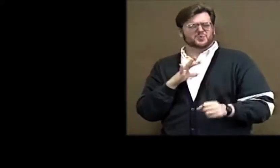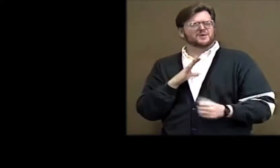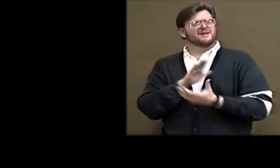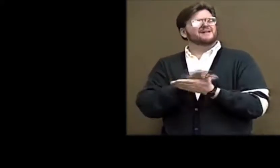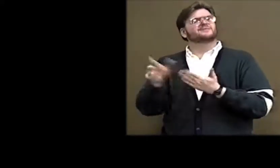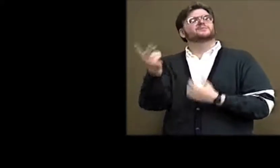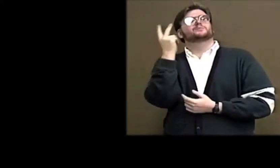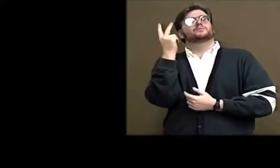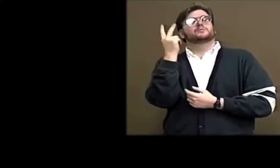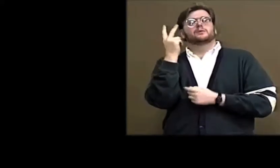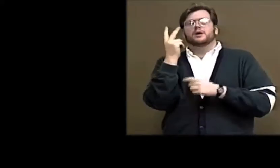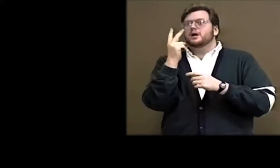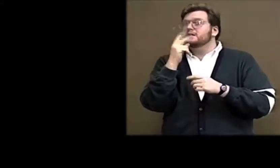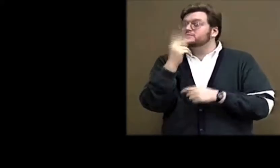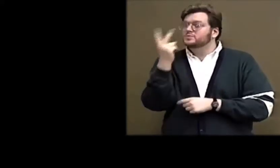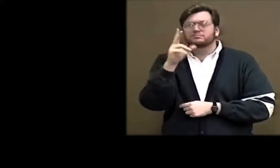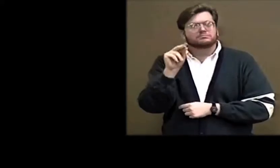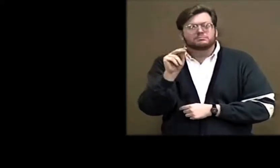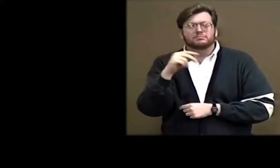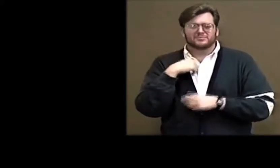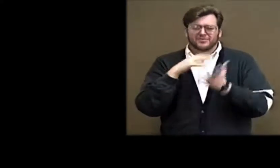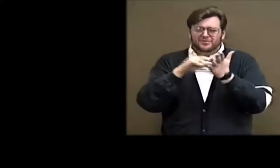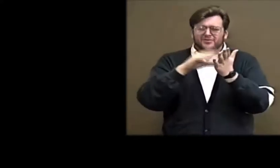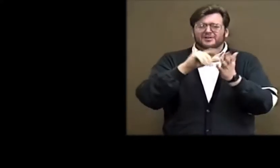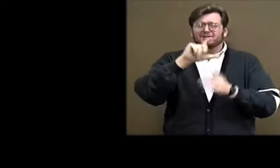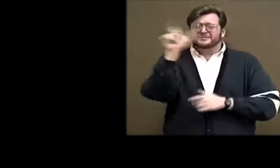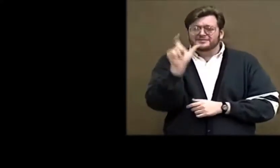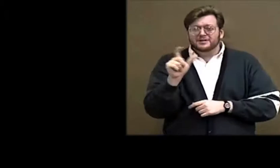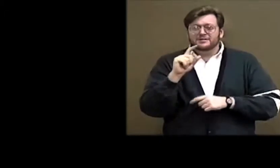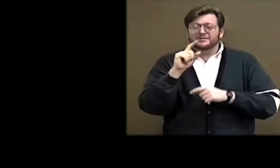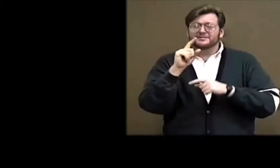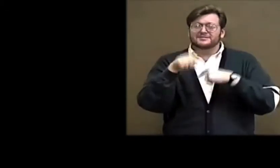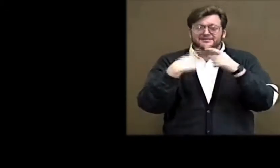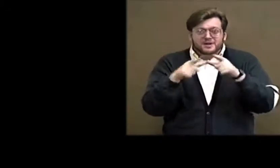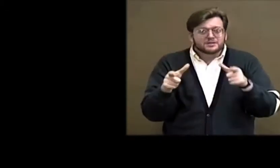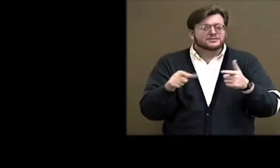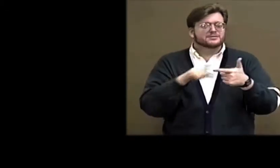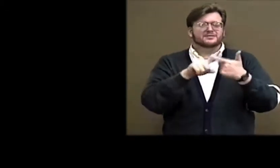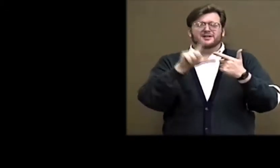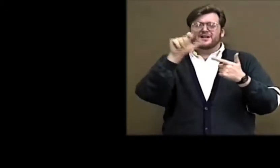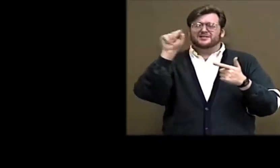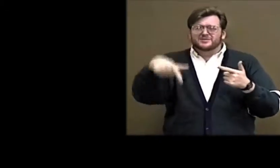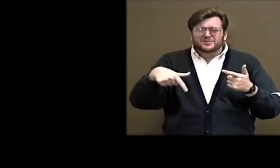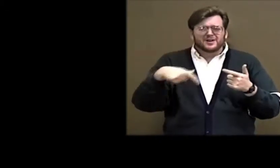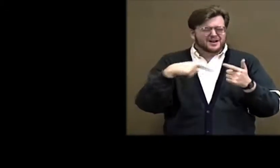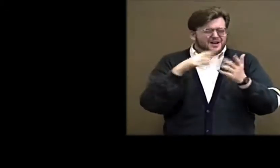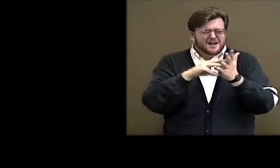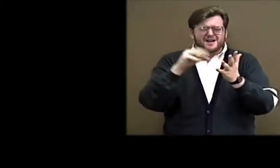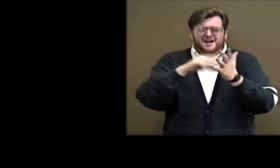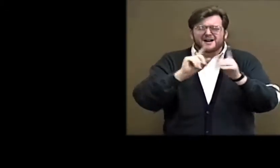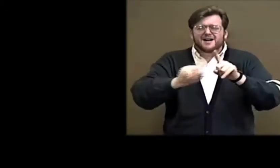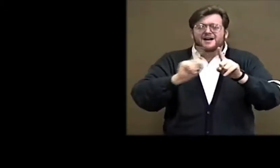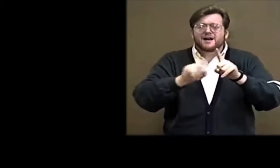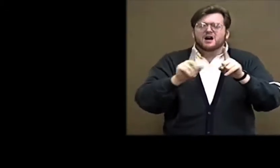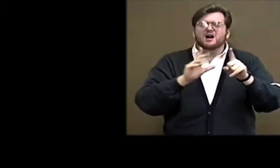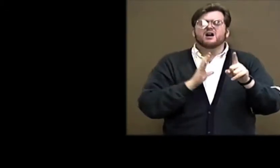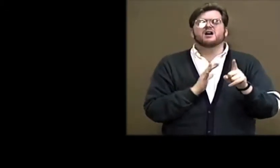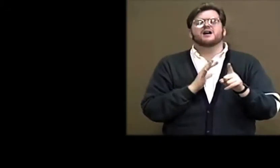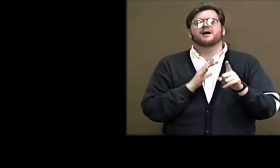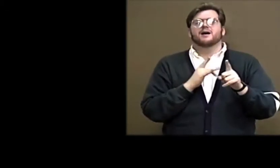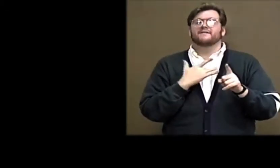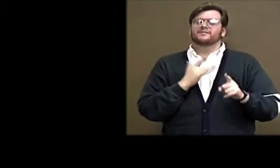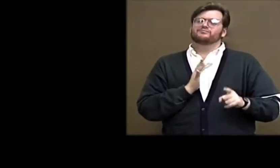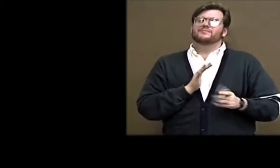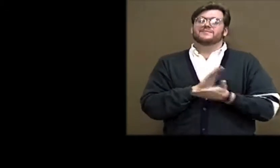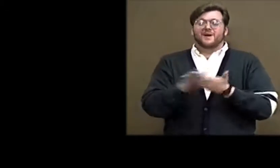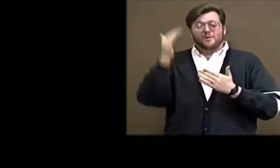deaf community, to know who I am. I am skilled in American Sign Language and English, but there are many different kinds of sign language, like